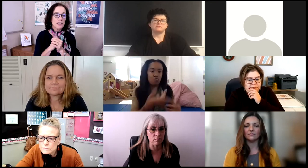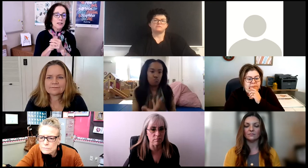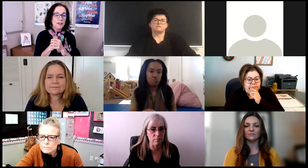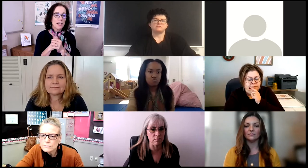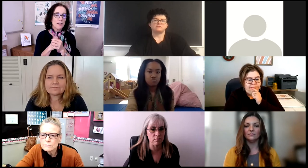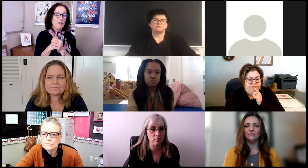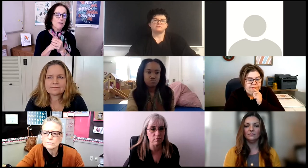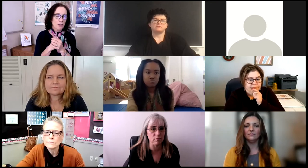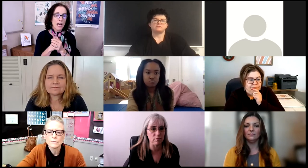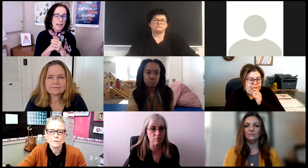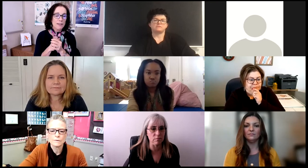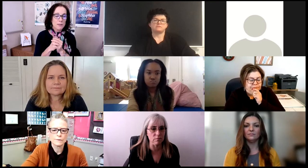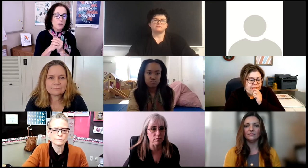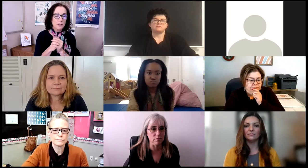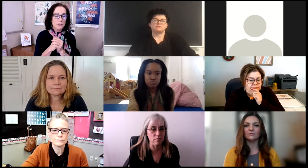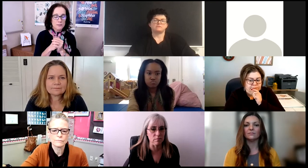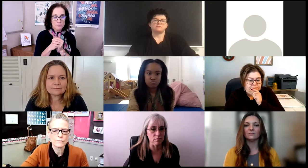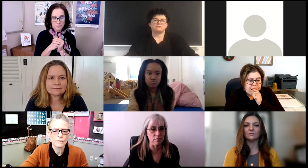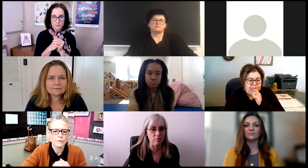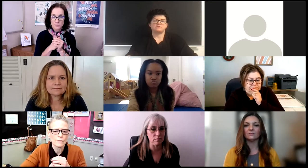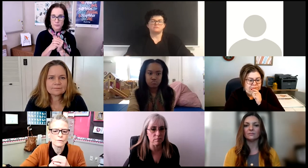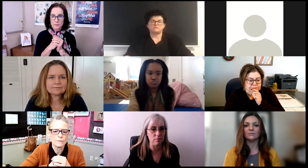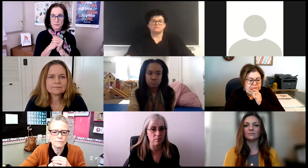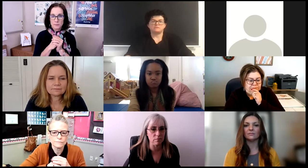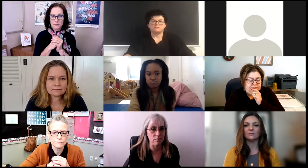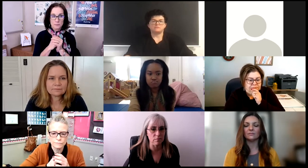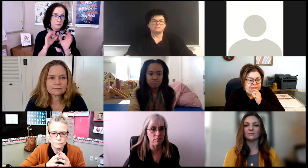teachers in for the IFSP goals.